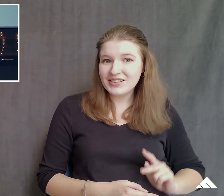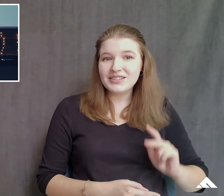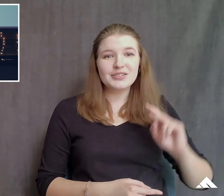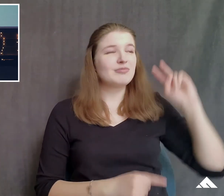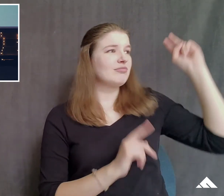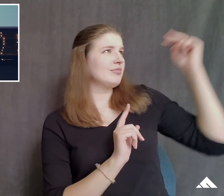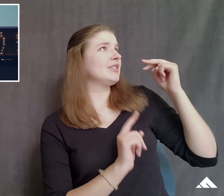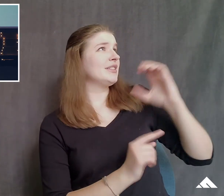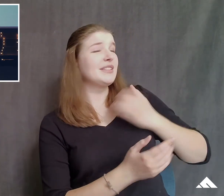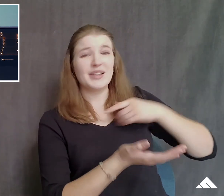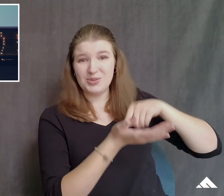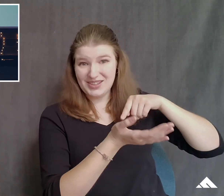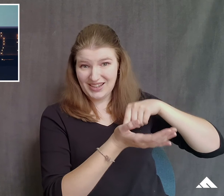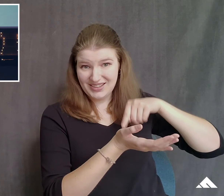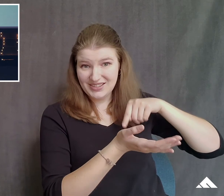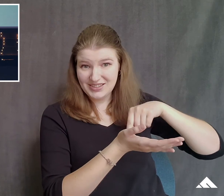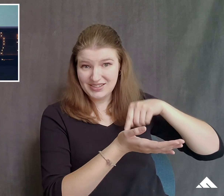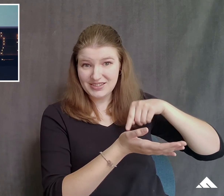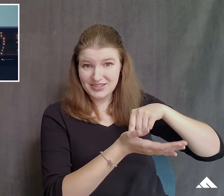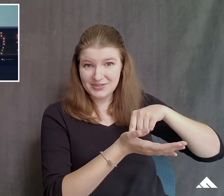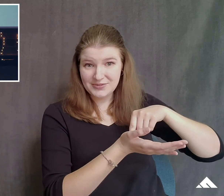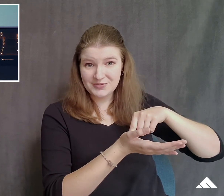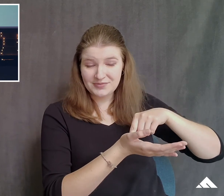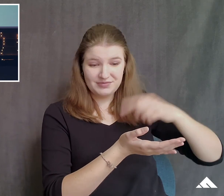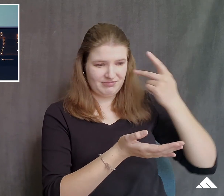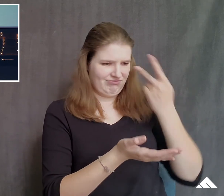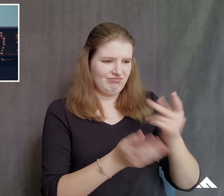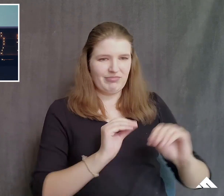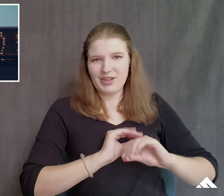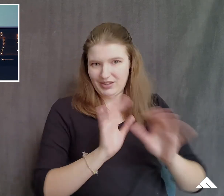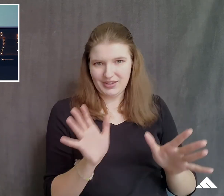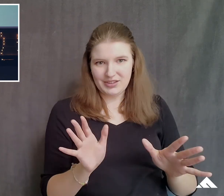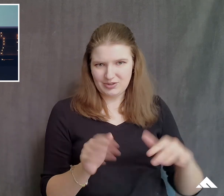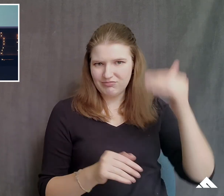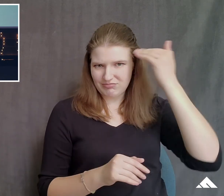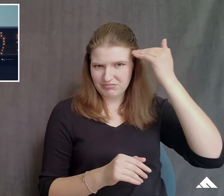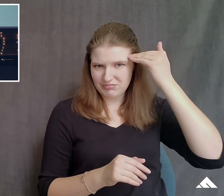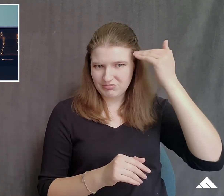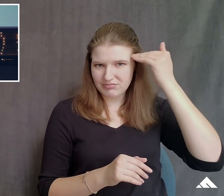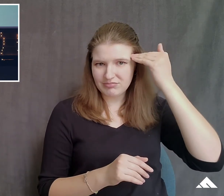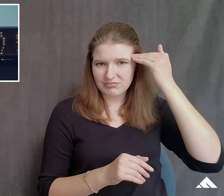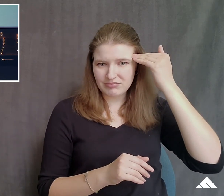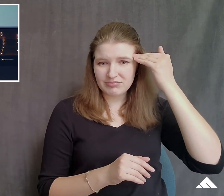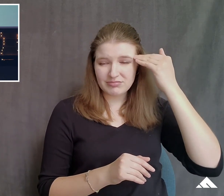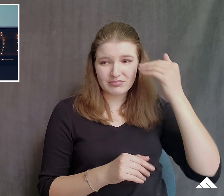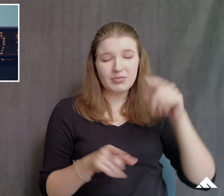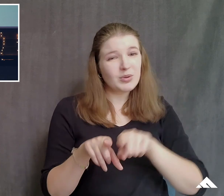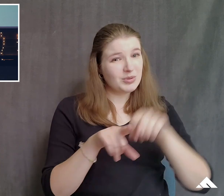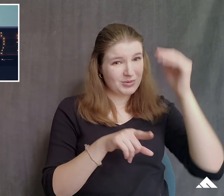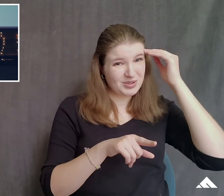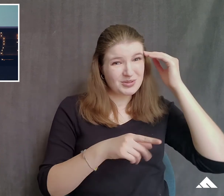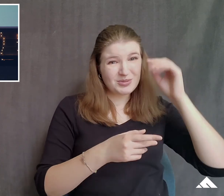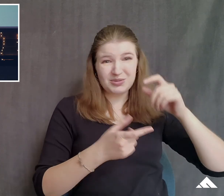sees the debt that we owe, sees it full on, and knows that it's enormous. He